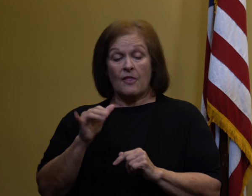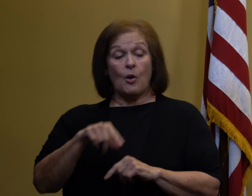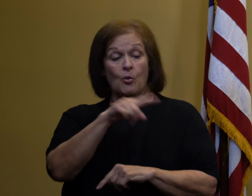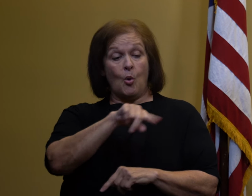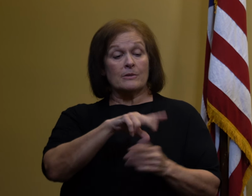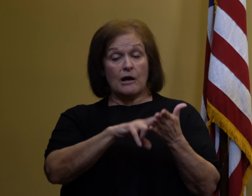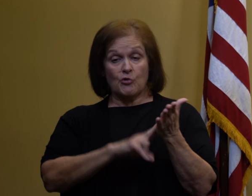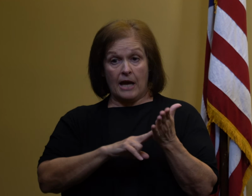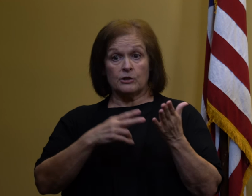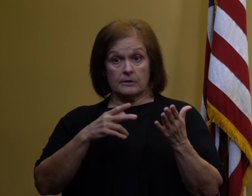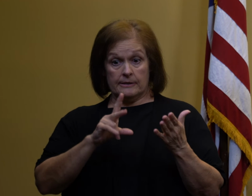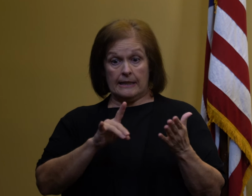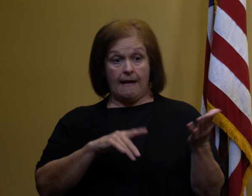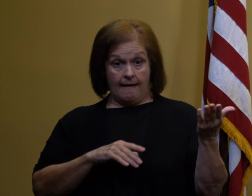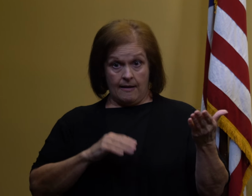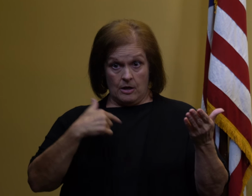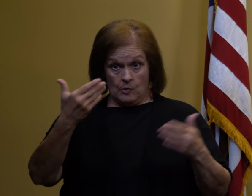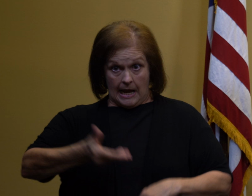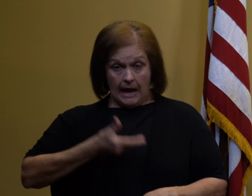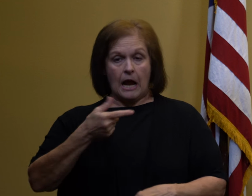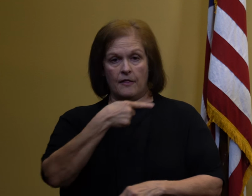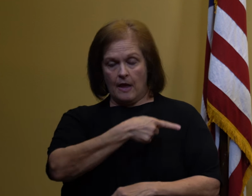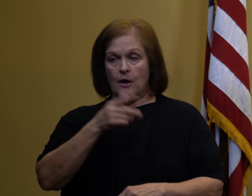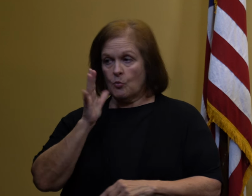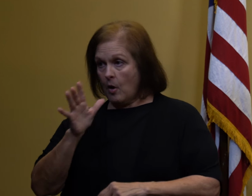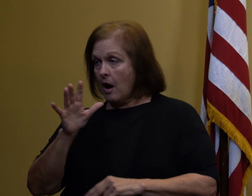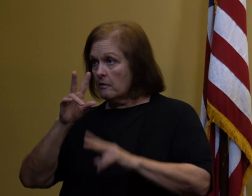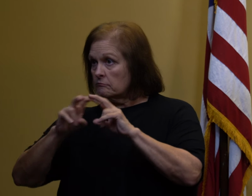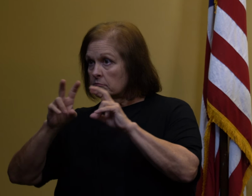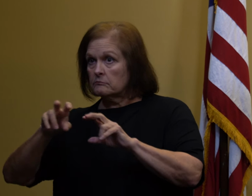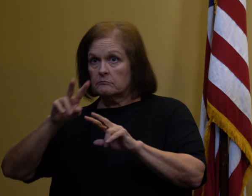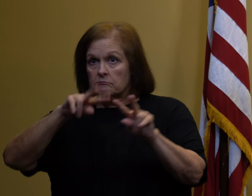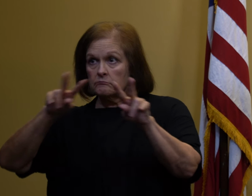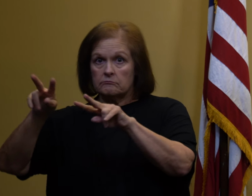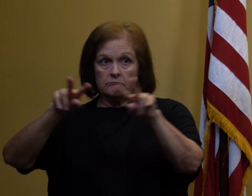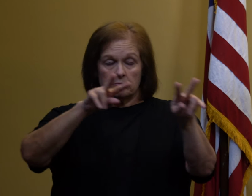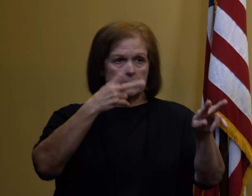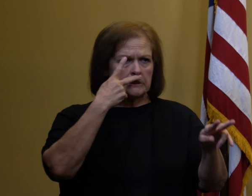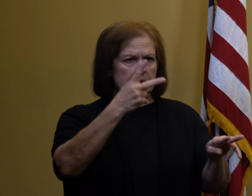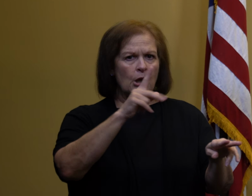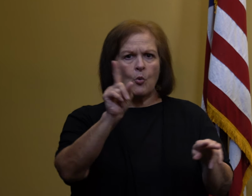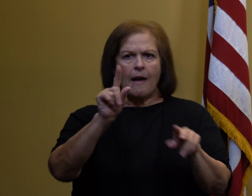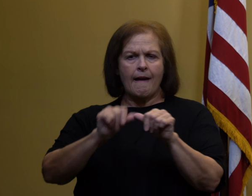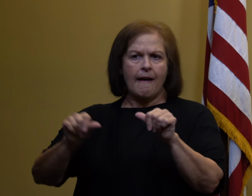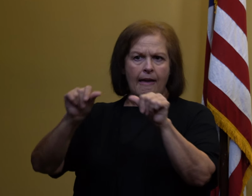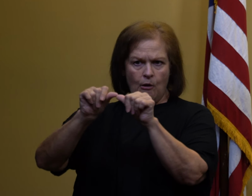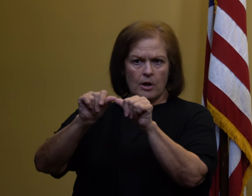contractors that have been hired will do their assessments and will come up with the areas of focus on the front